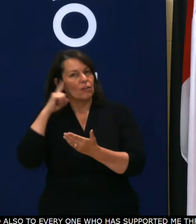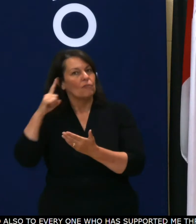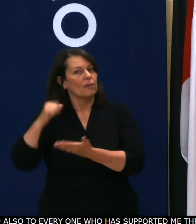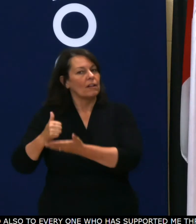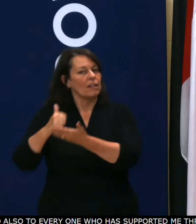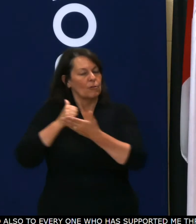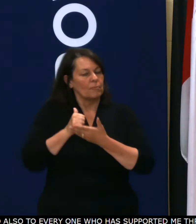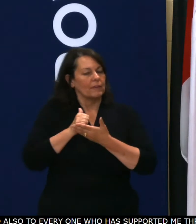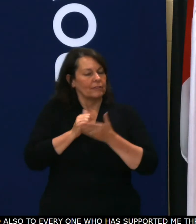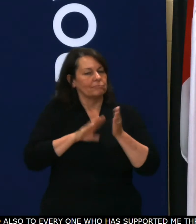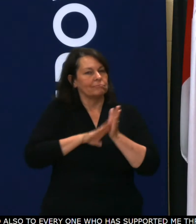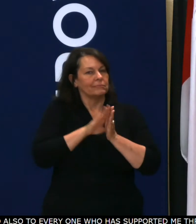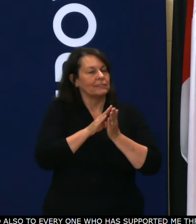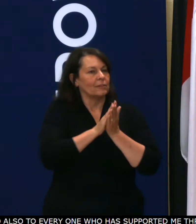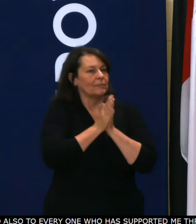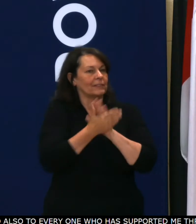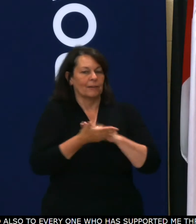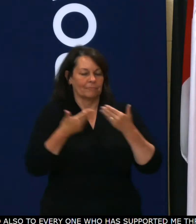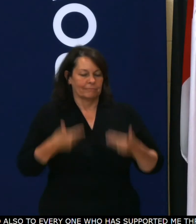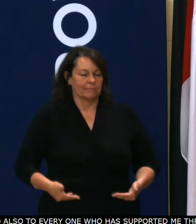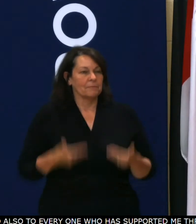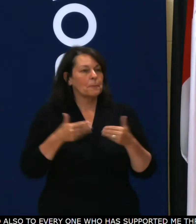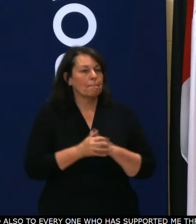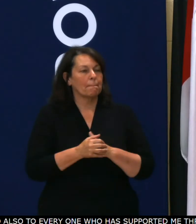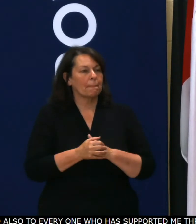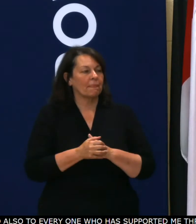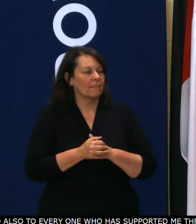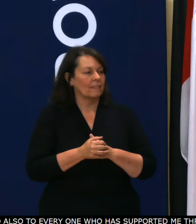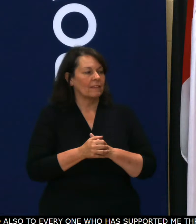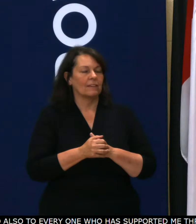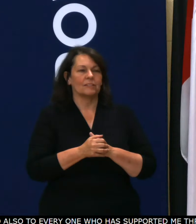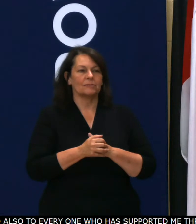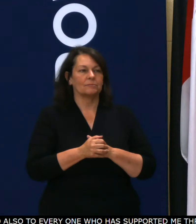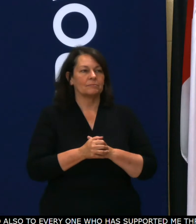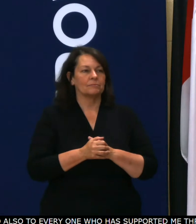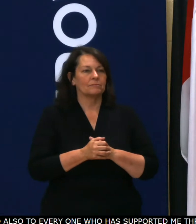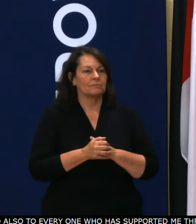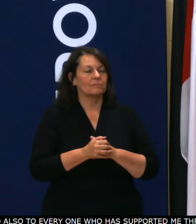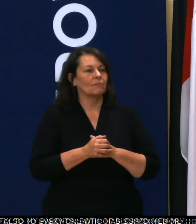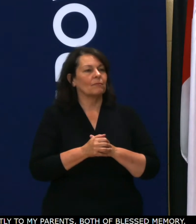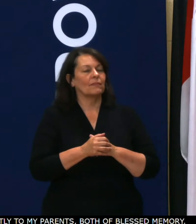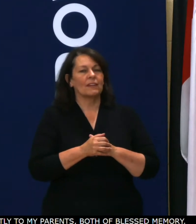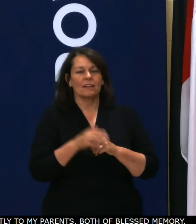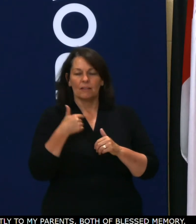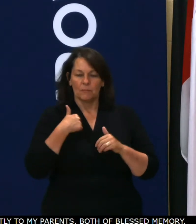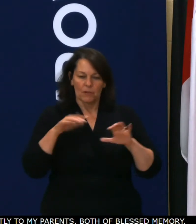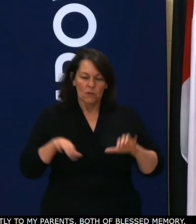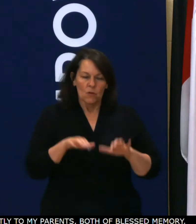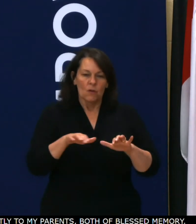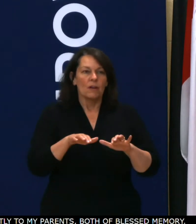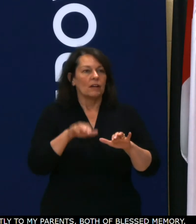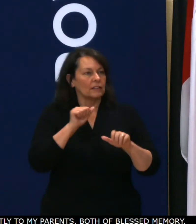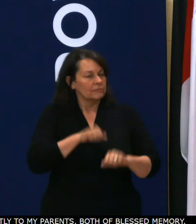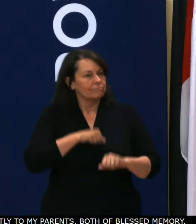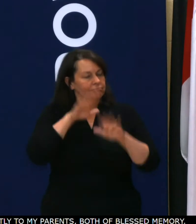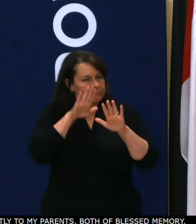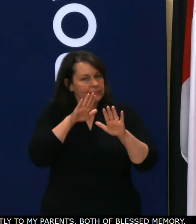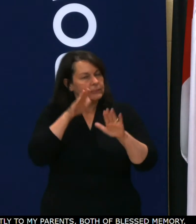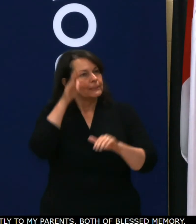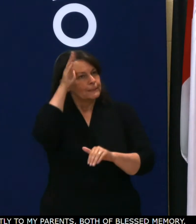today. My journey to this moment has been one of resilience, sacrifice, and true